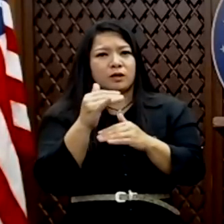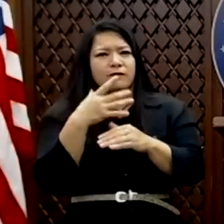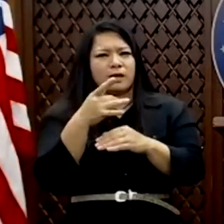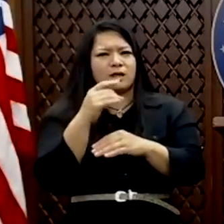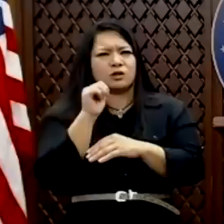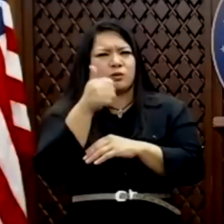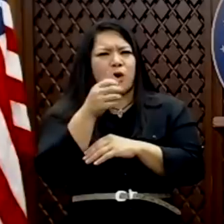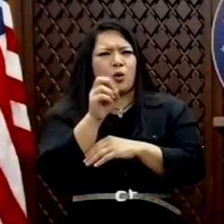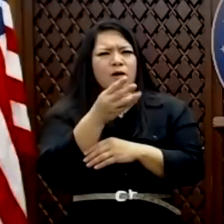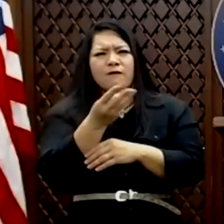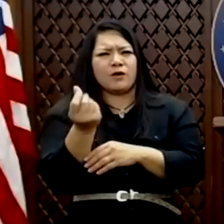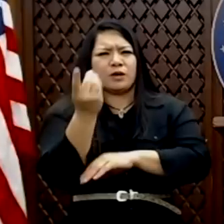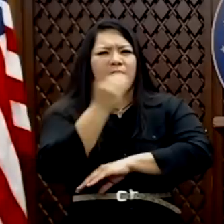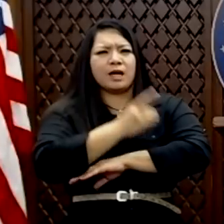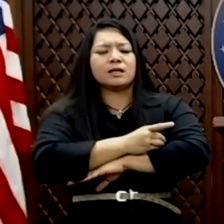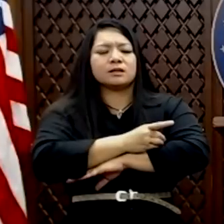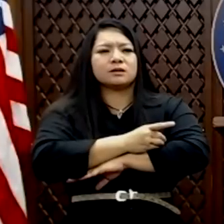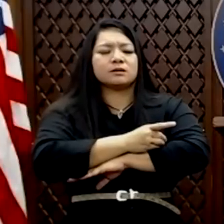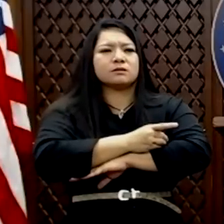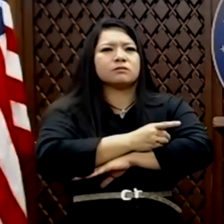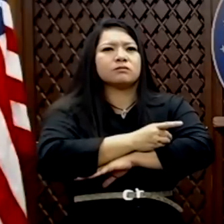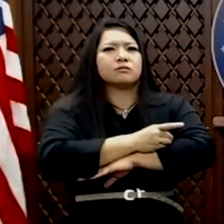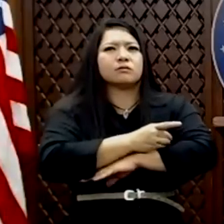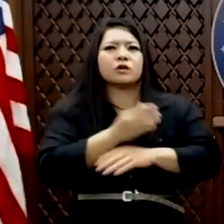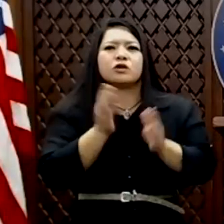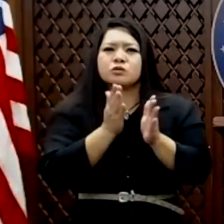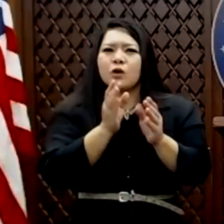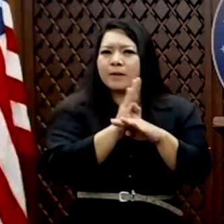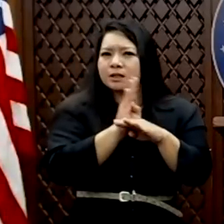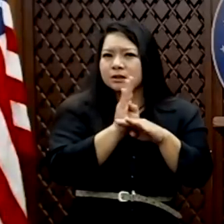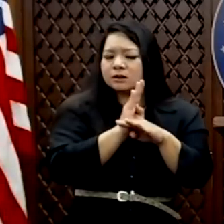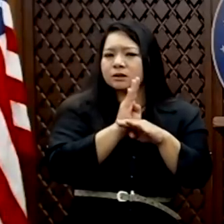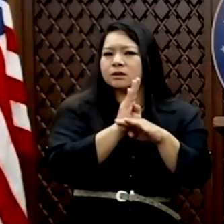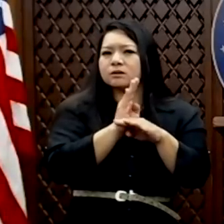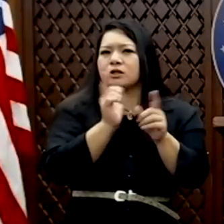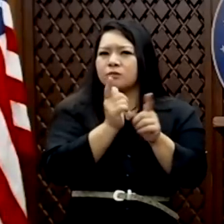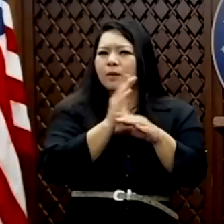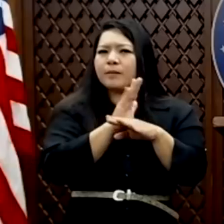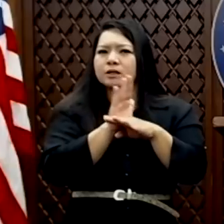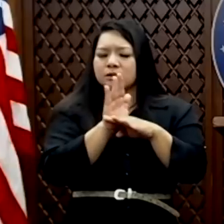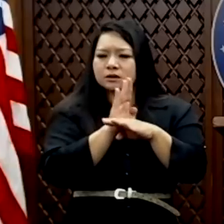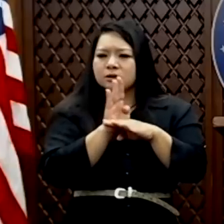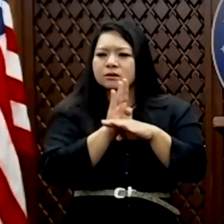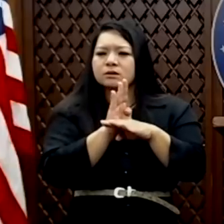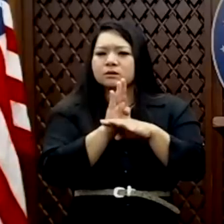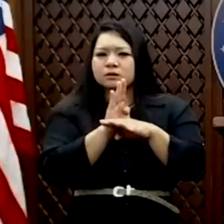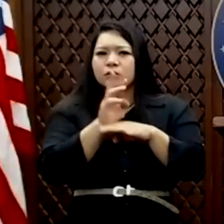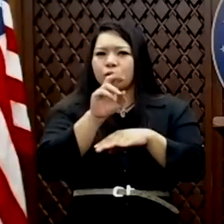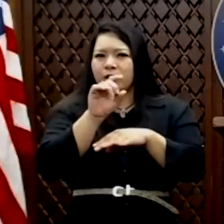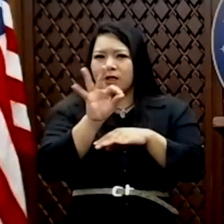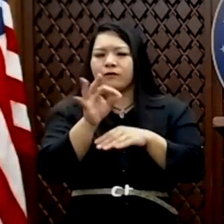a few days. Also with the small business reliefs, those are coming